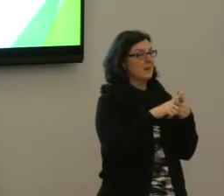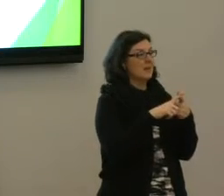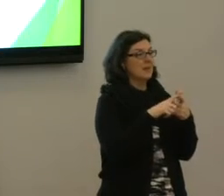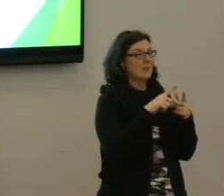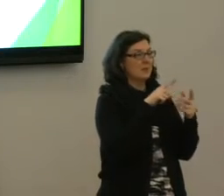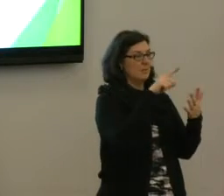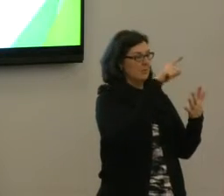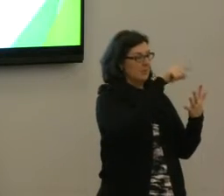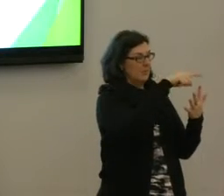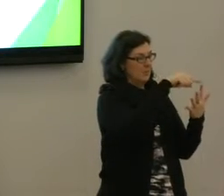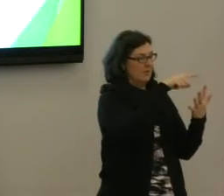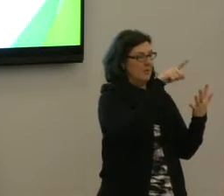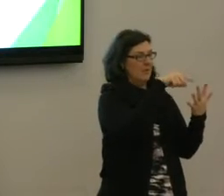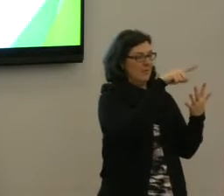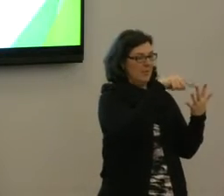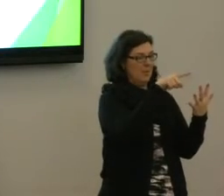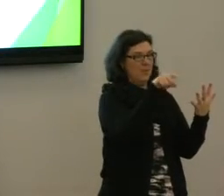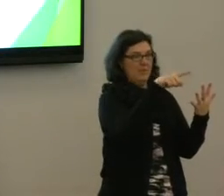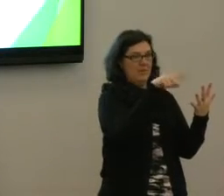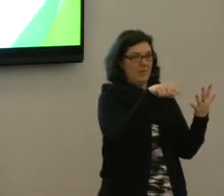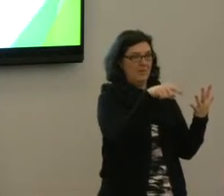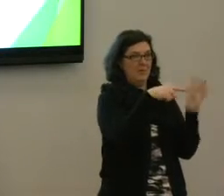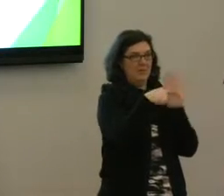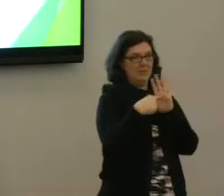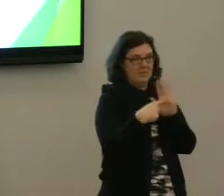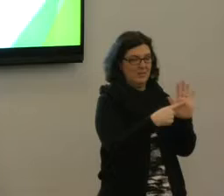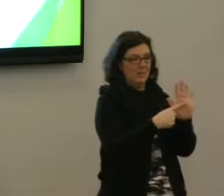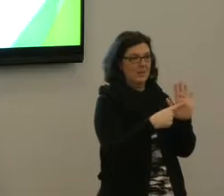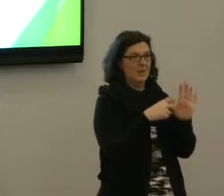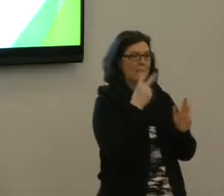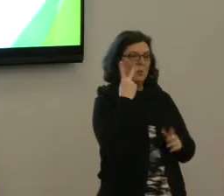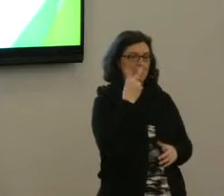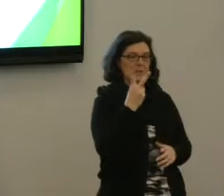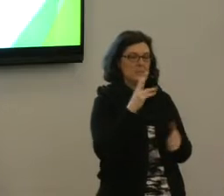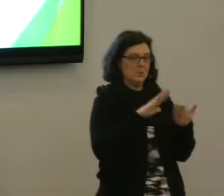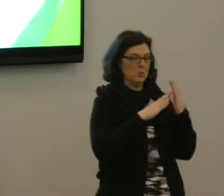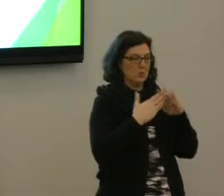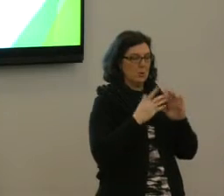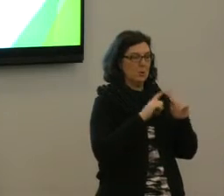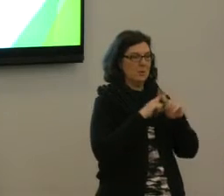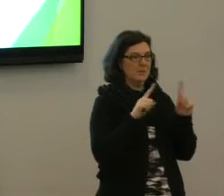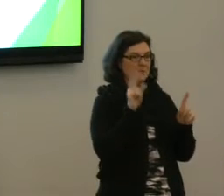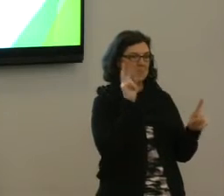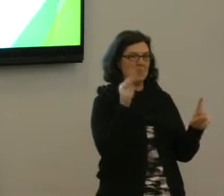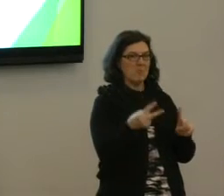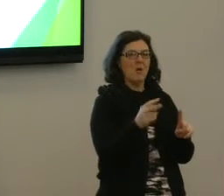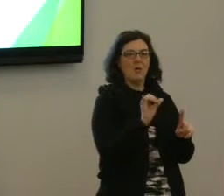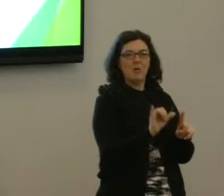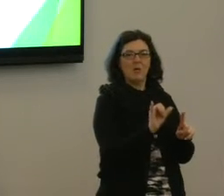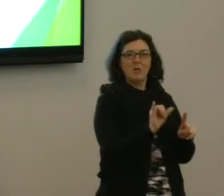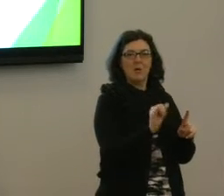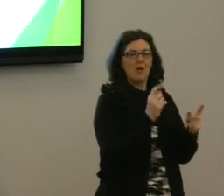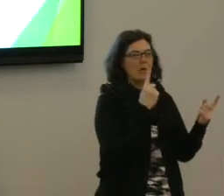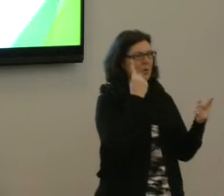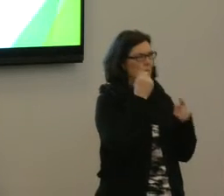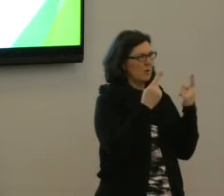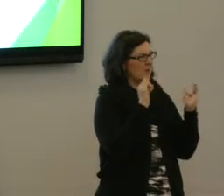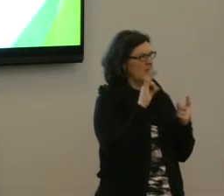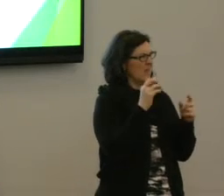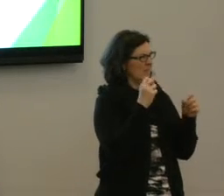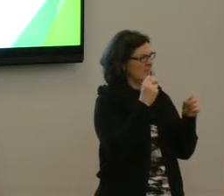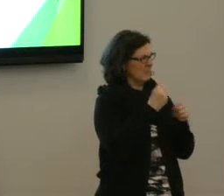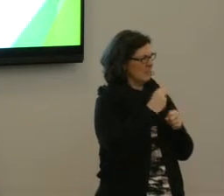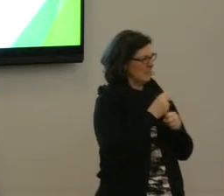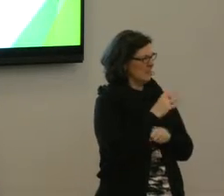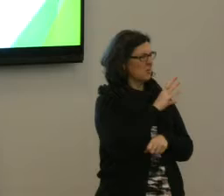crosses on this one, this one, this one, this one. And you look at your community like that, and you wonder, if that's the